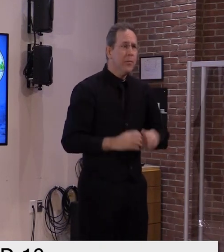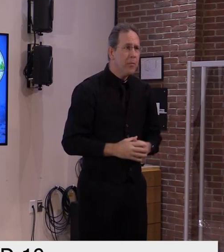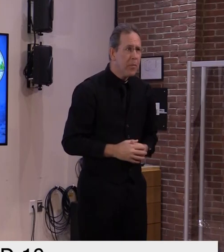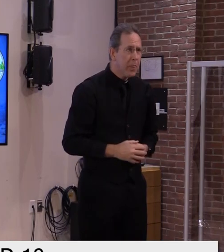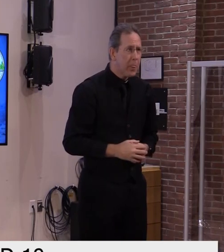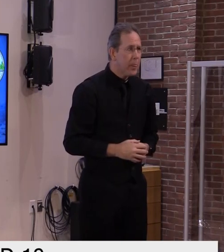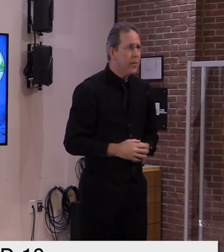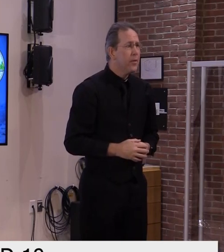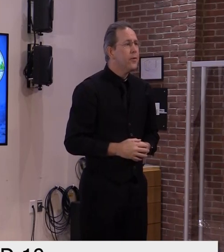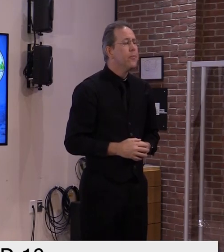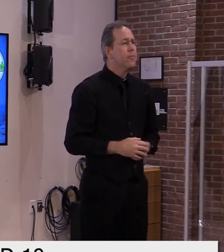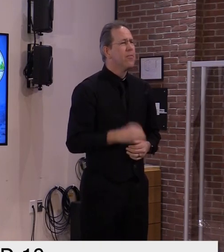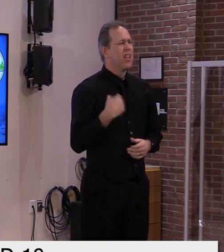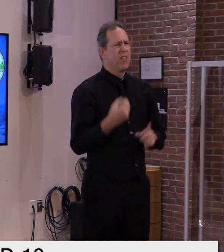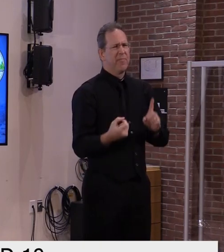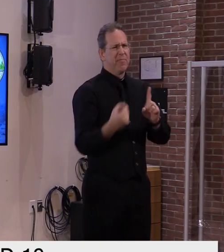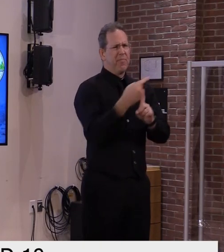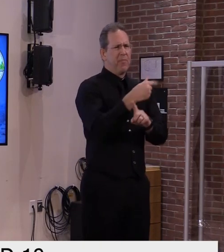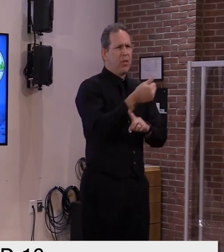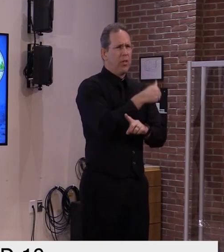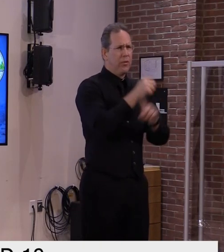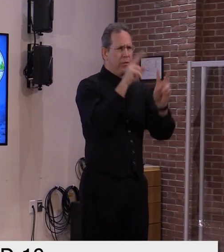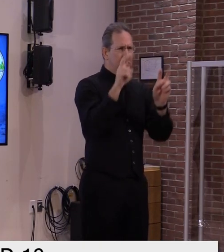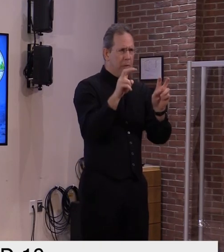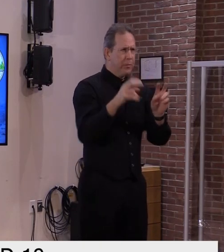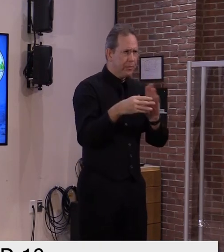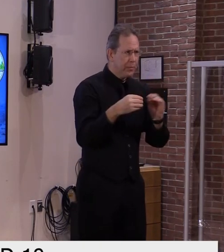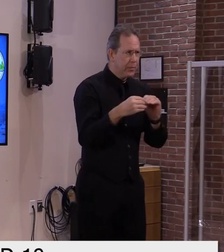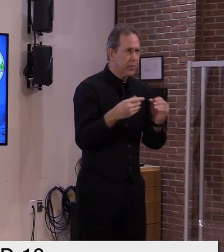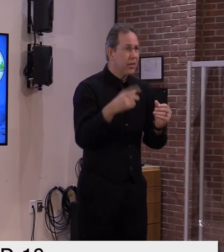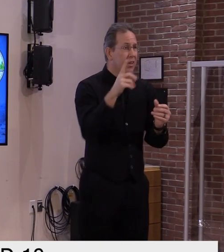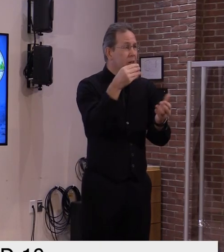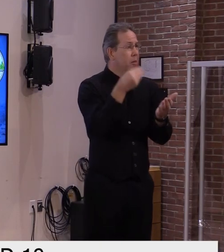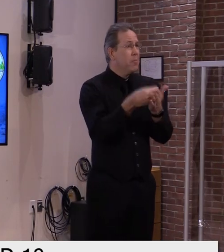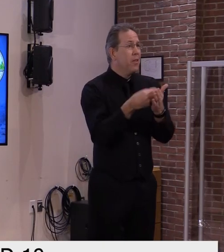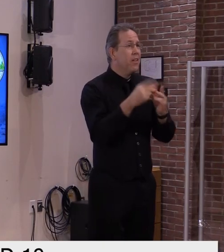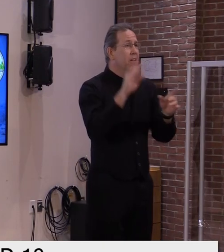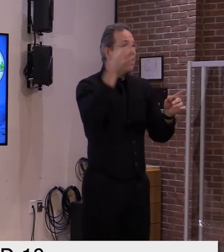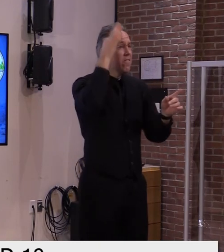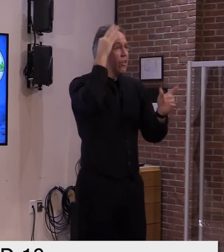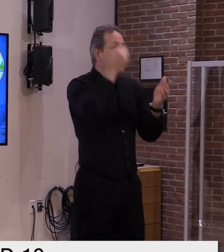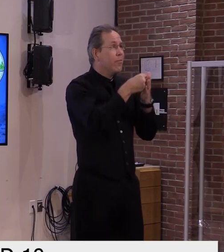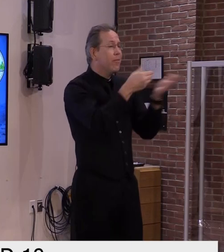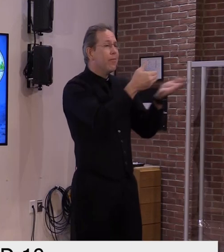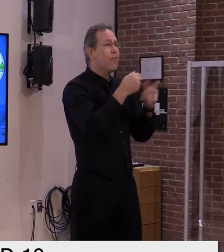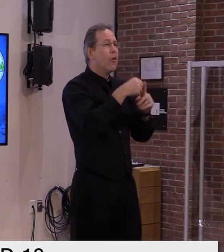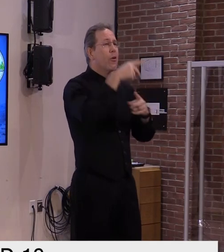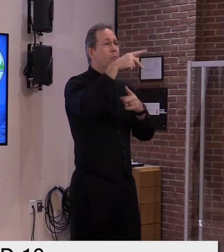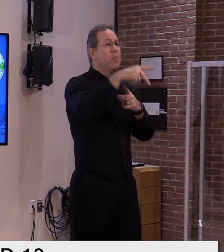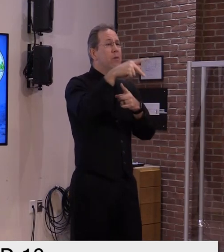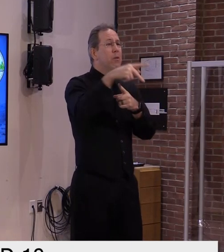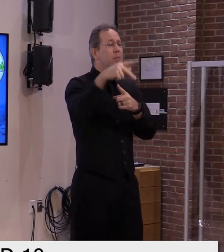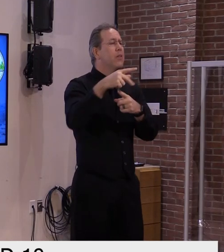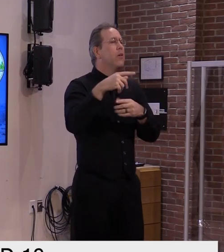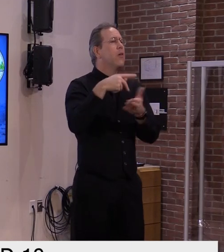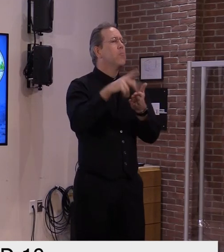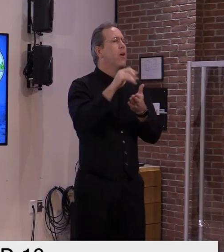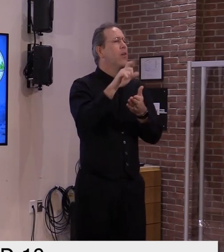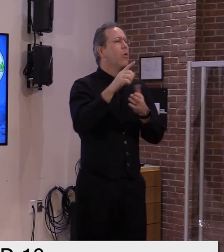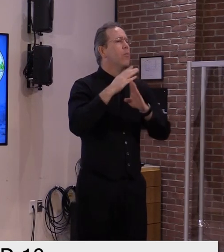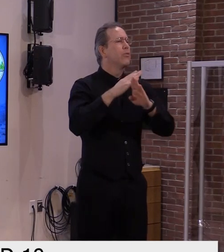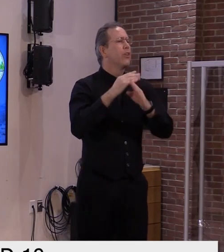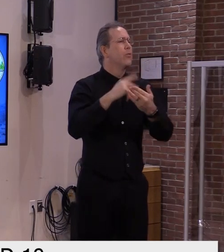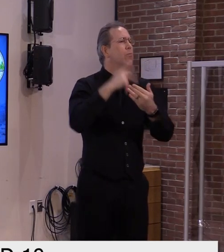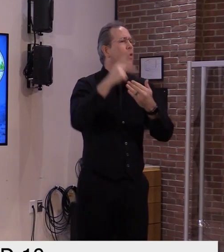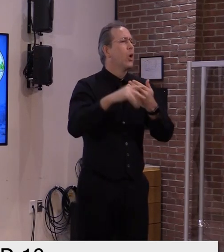when Congress finally passed another COVID relief package, they also extended the Paycheck Protection Program, known